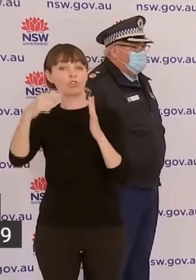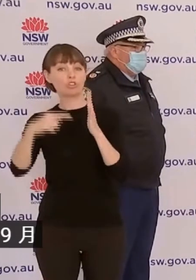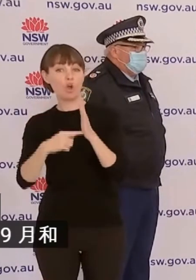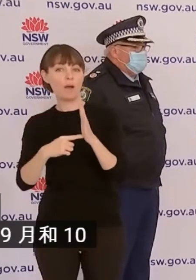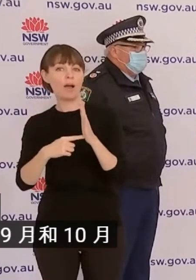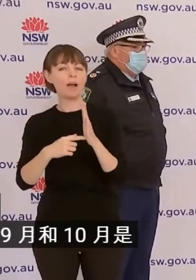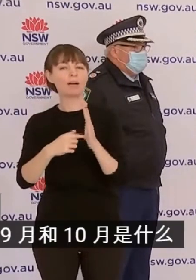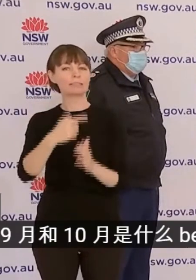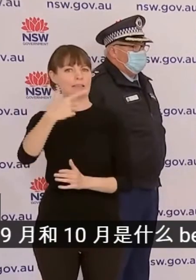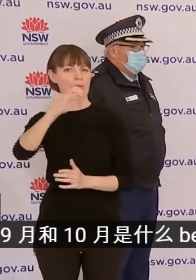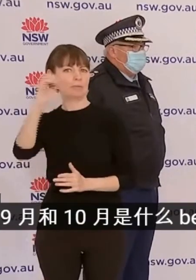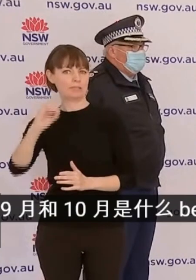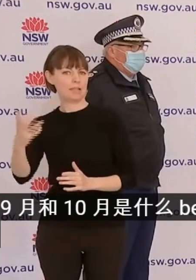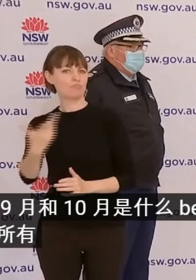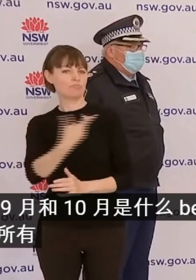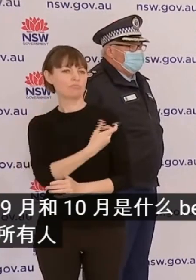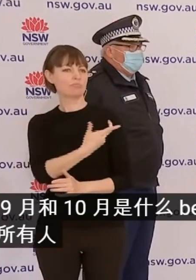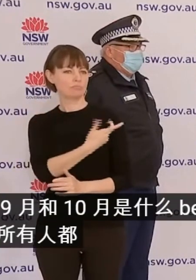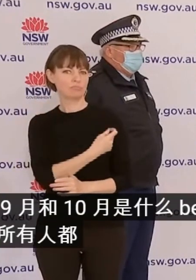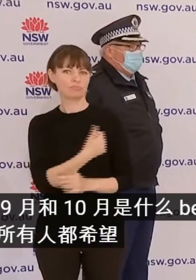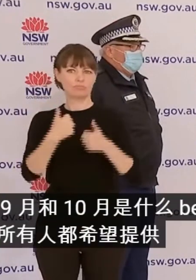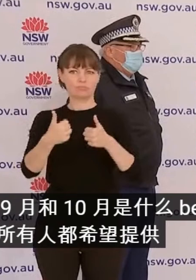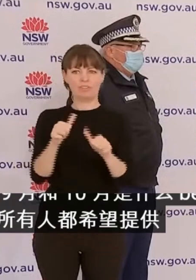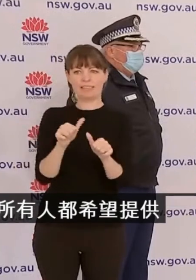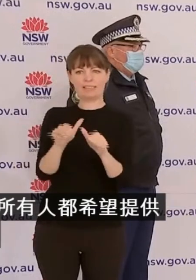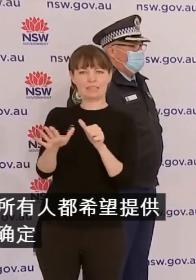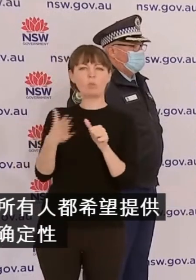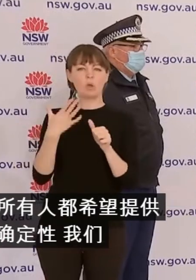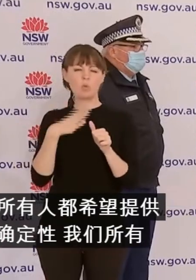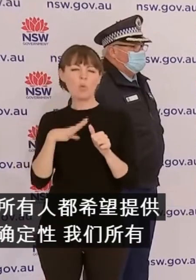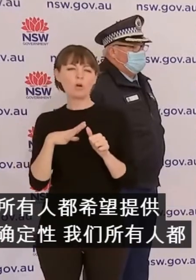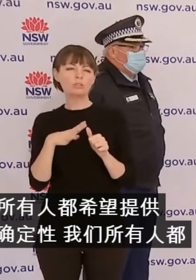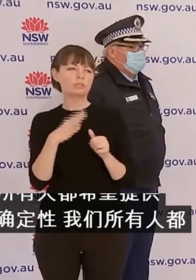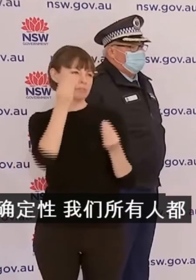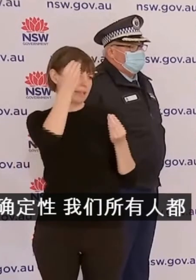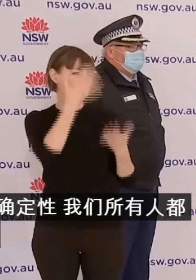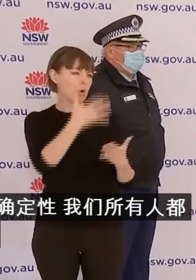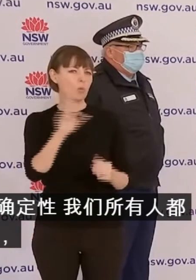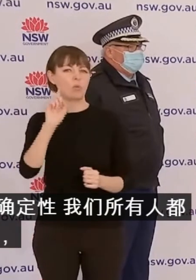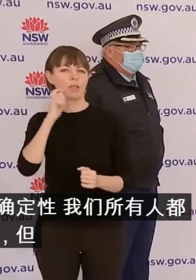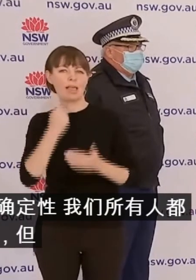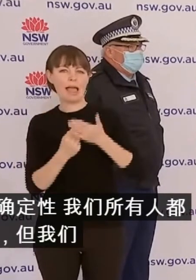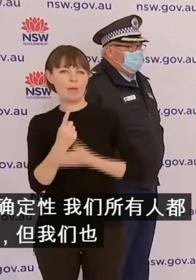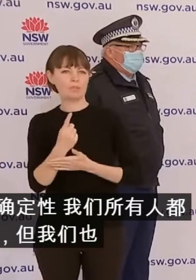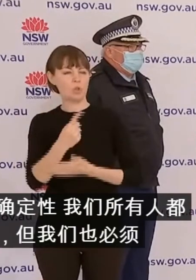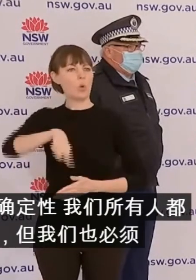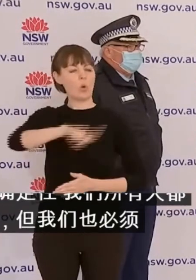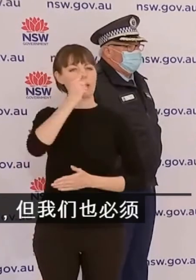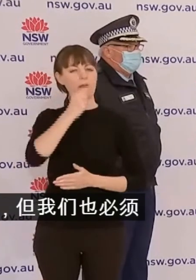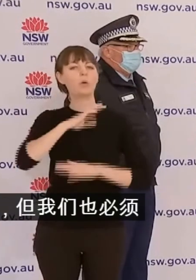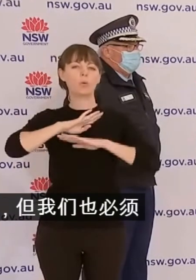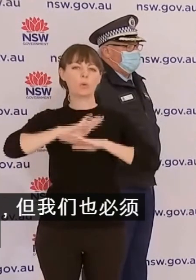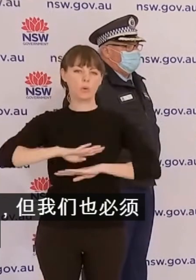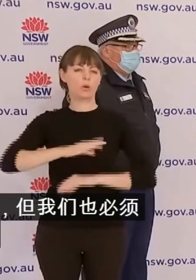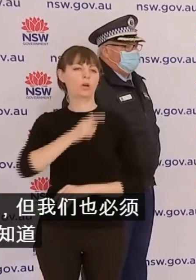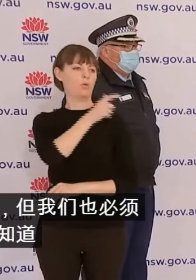sight as to what September and October looks like. All of us want to provide as much certainty as possible. All of us want certainty, but we also have to be